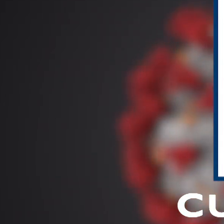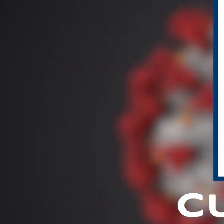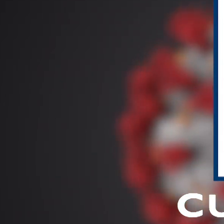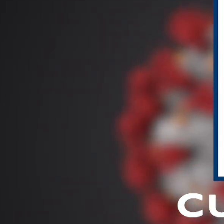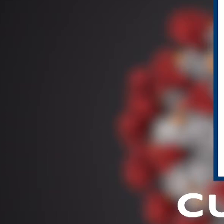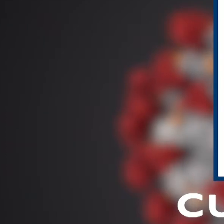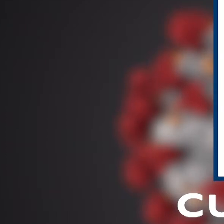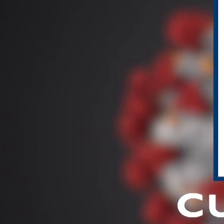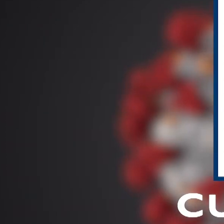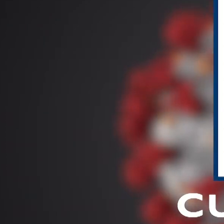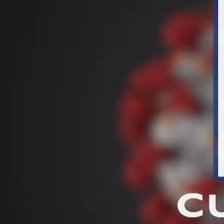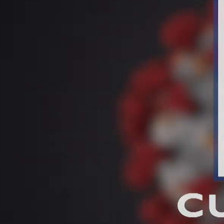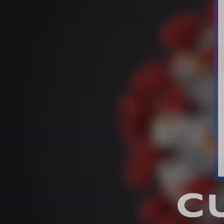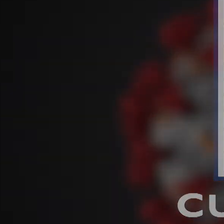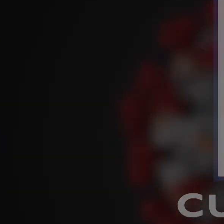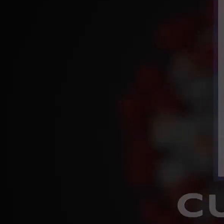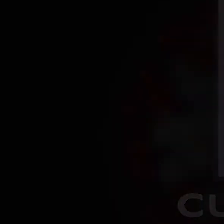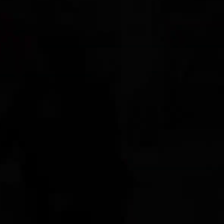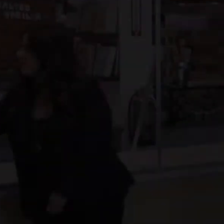cupertino.org/coronavirus.